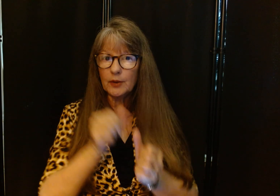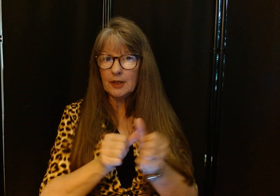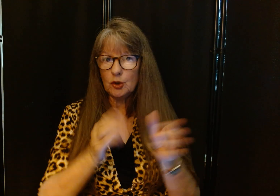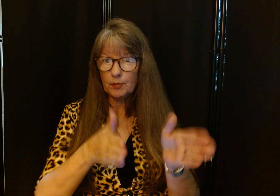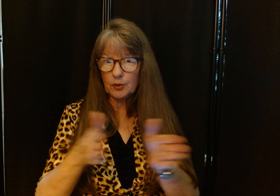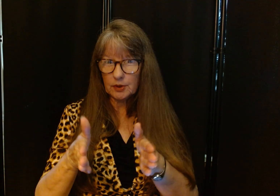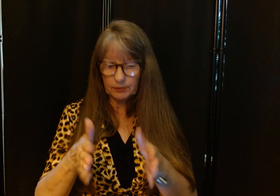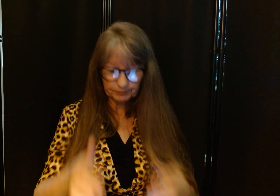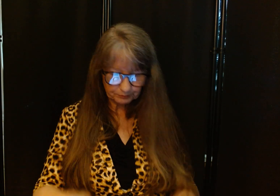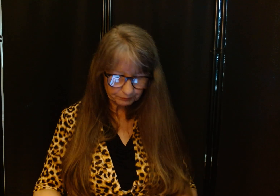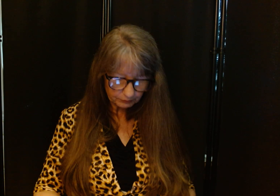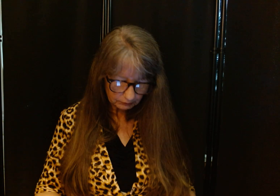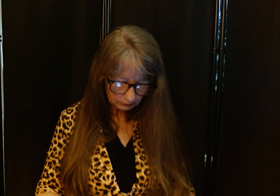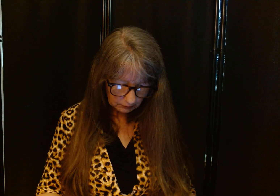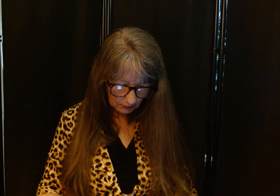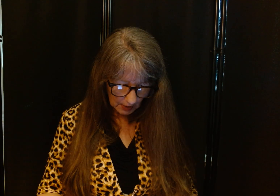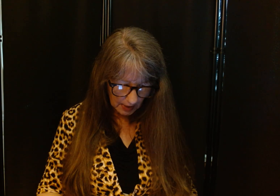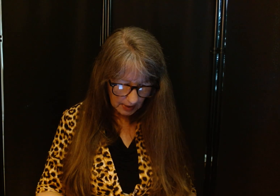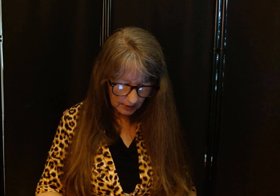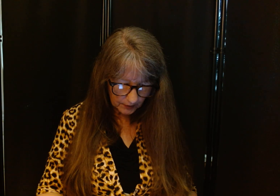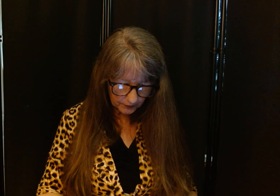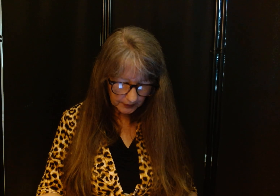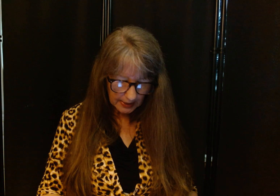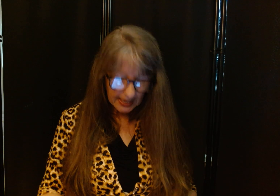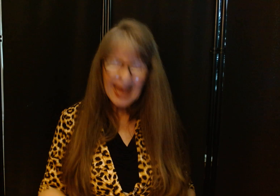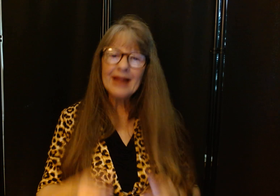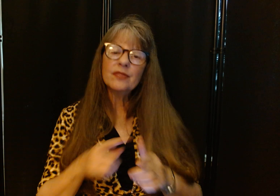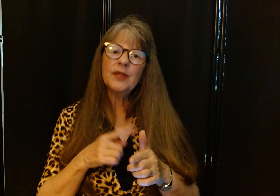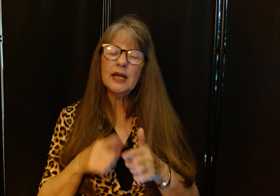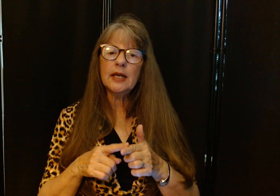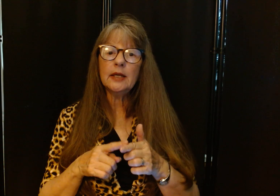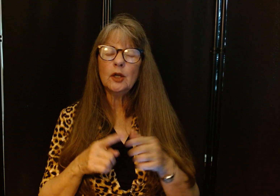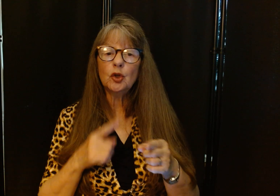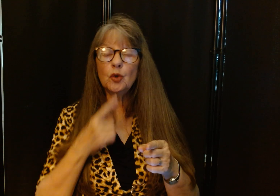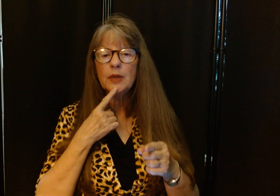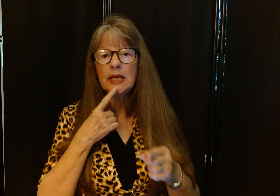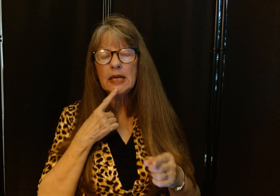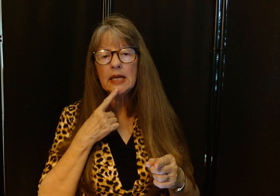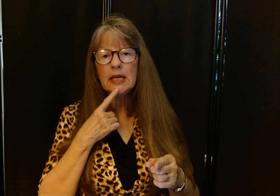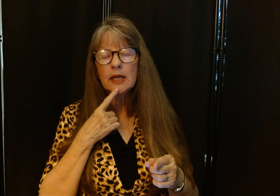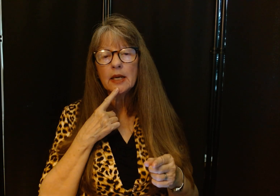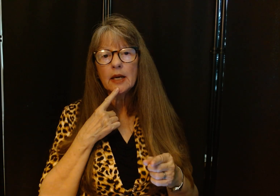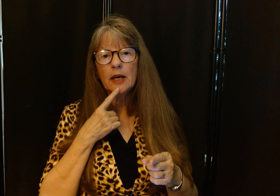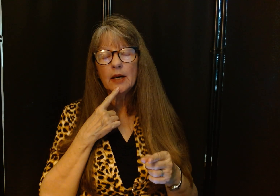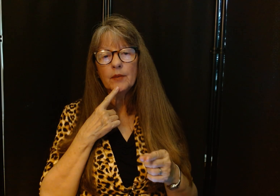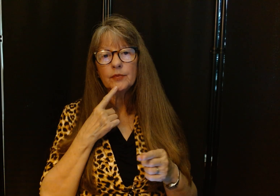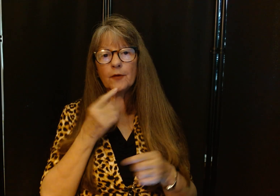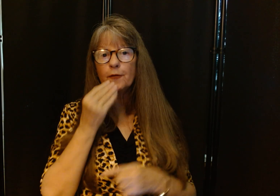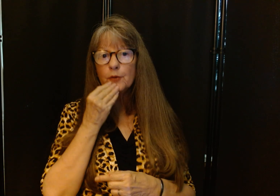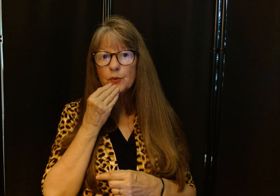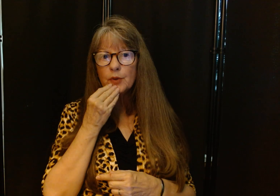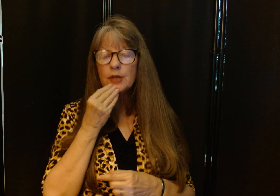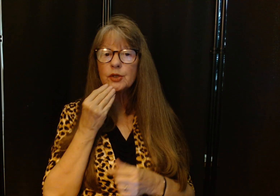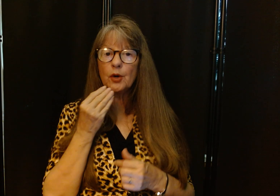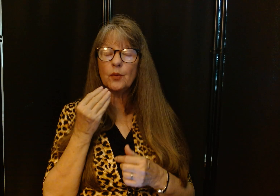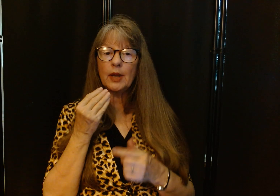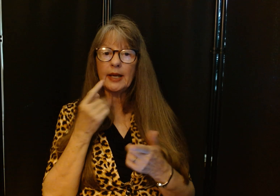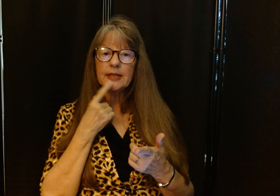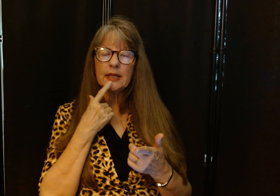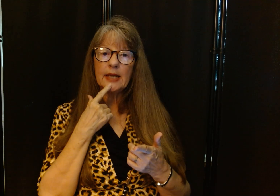each person. And then you would need the food. And so, like I said,